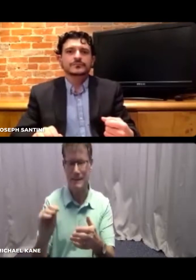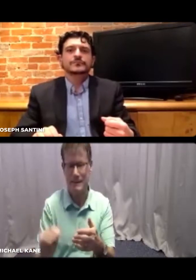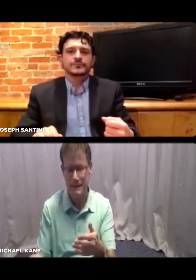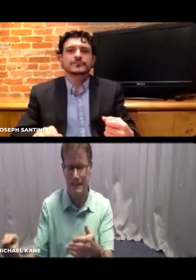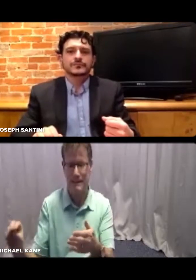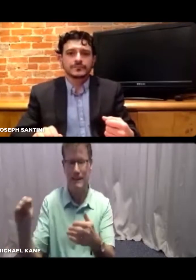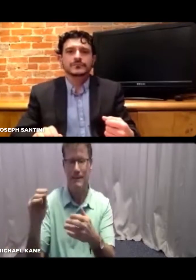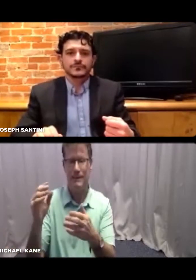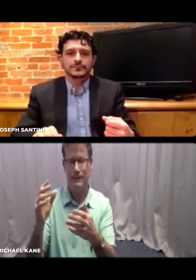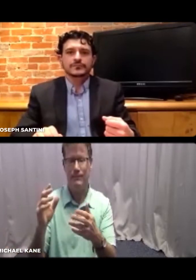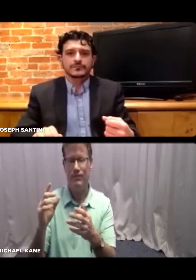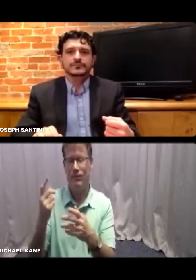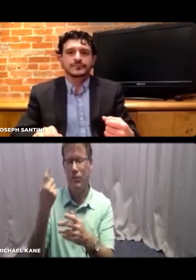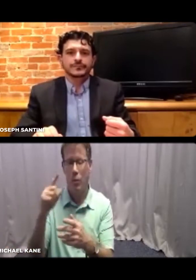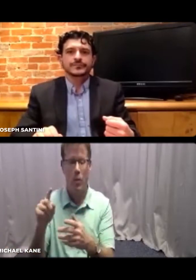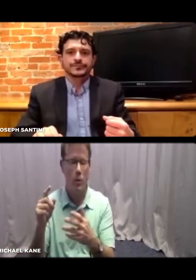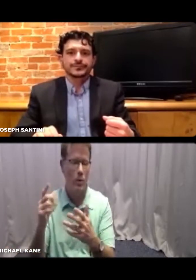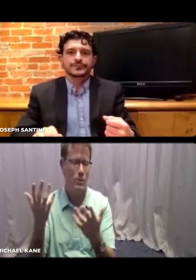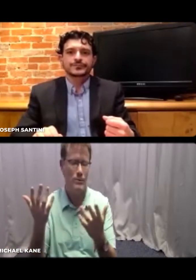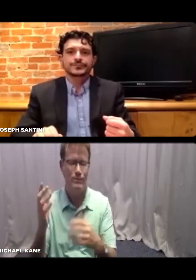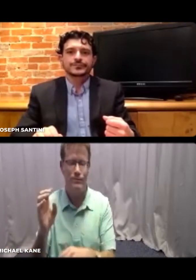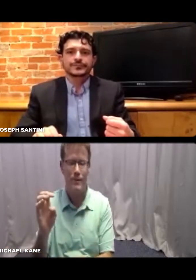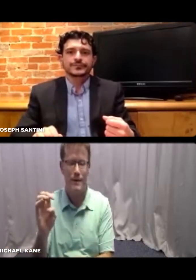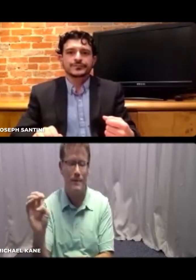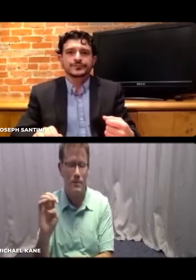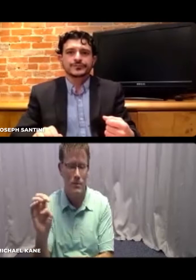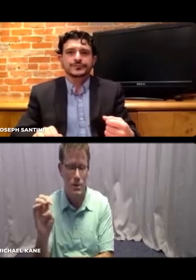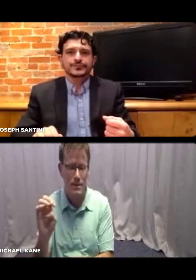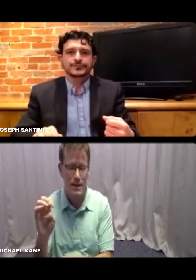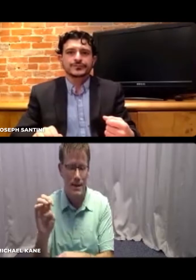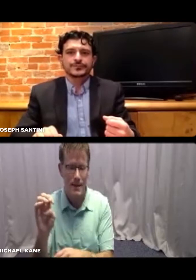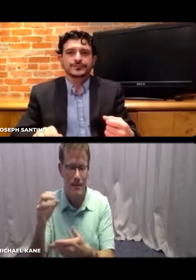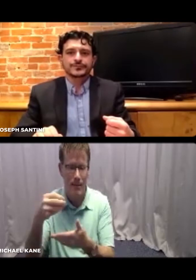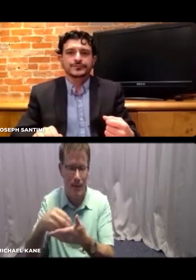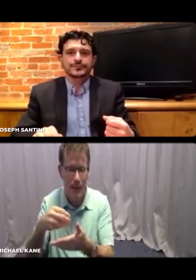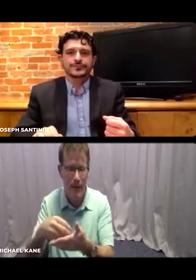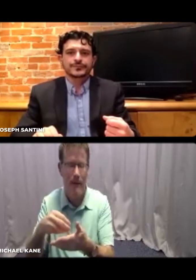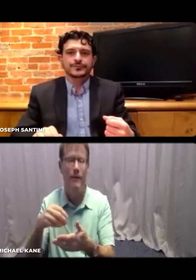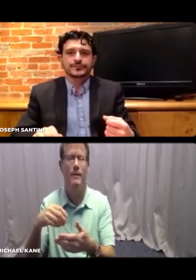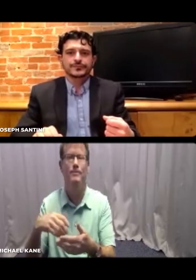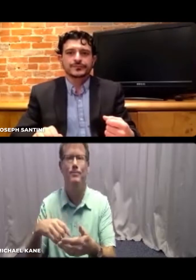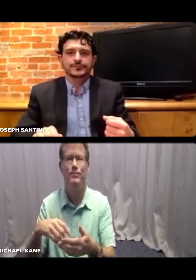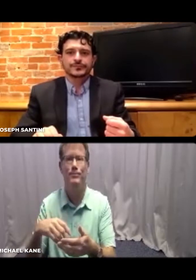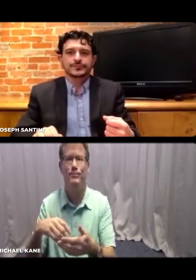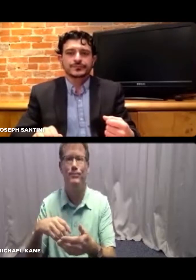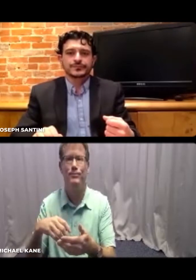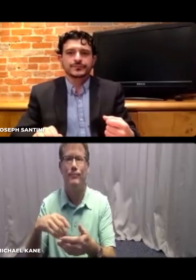away for emergencies. It's good to establish an emergency fund